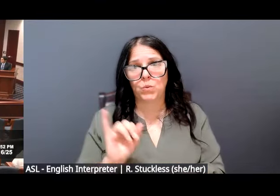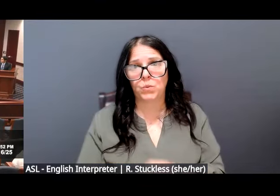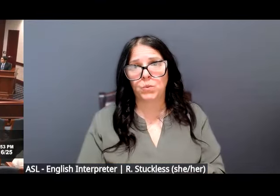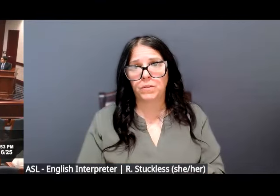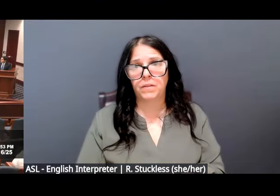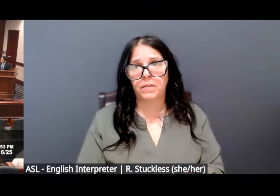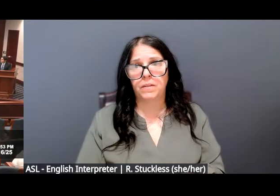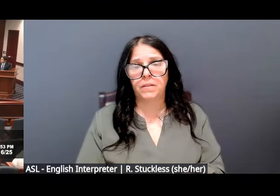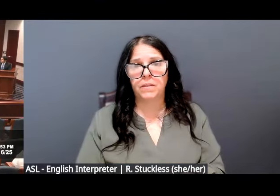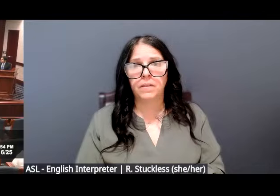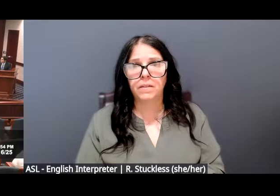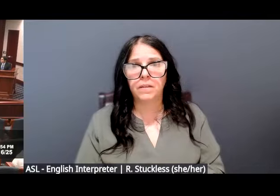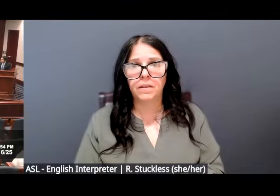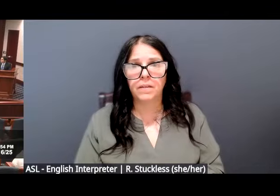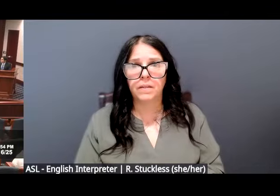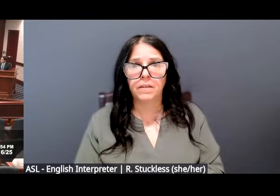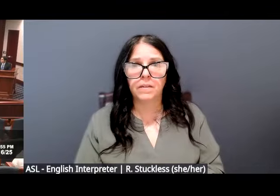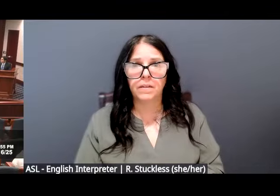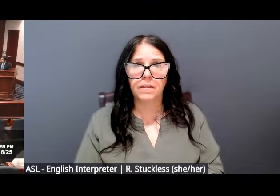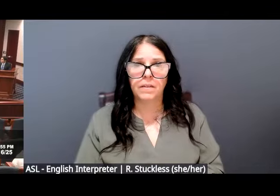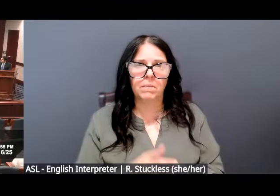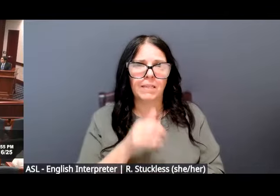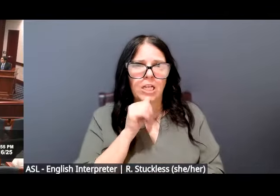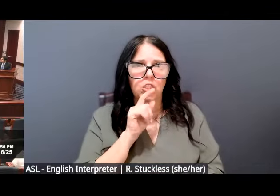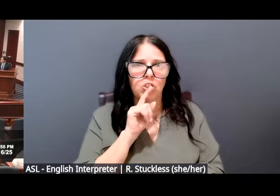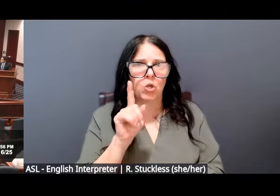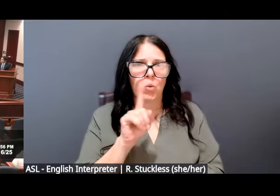I don't know how you weave QVF into